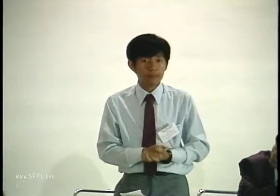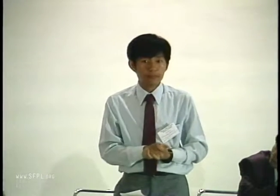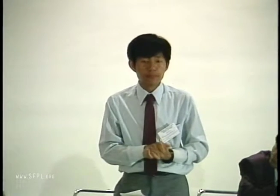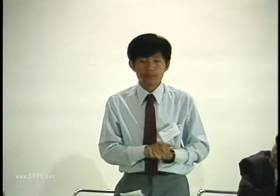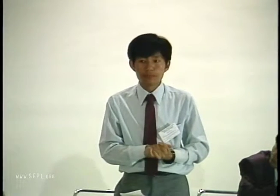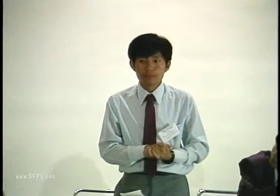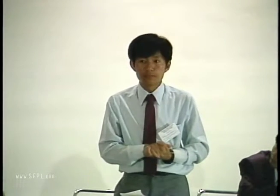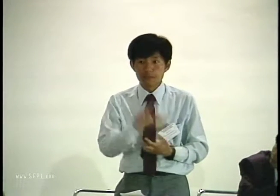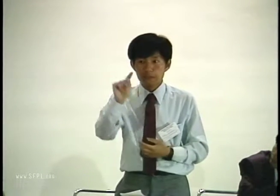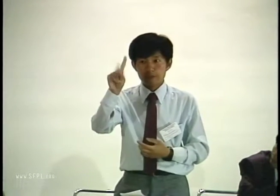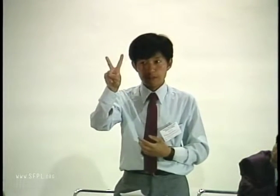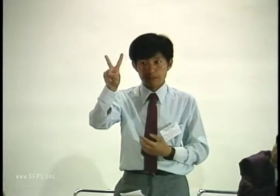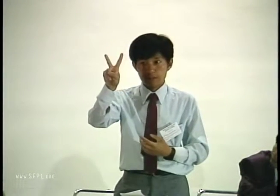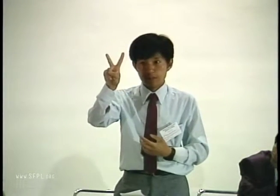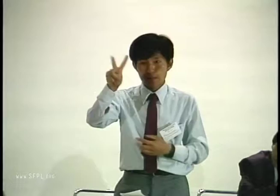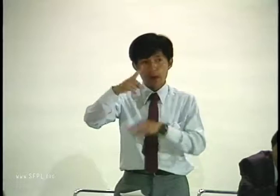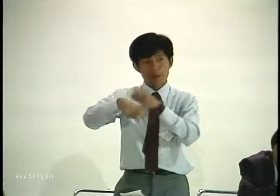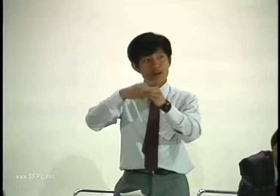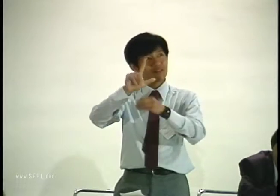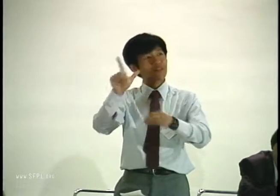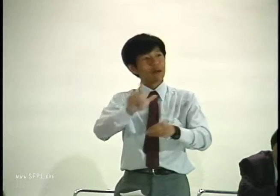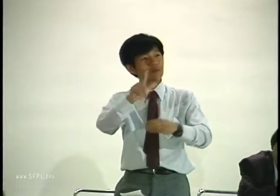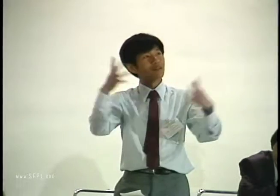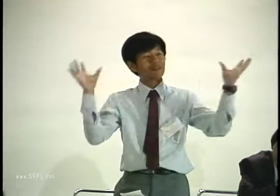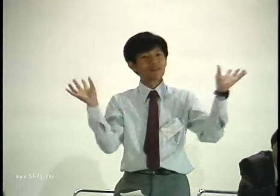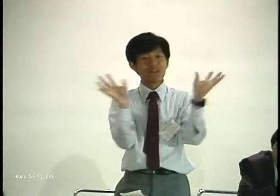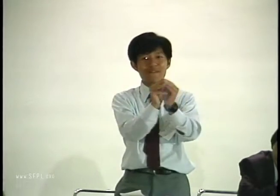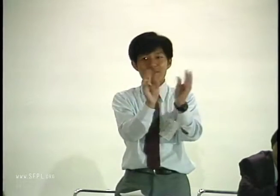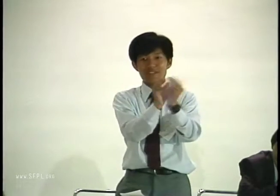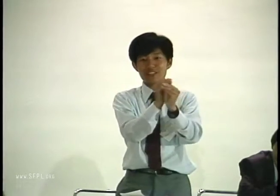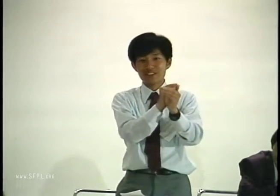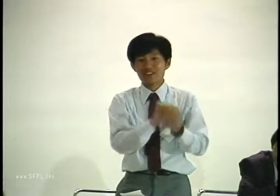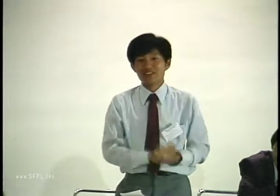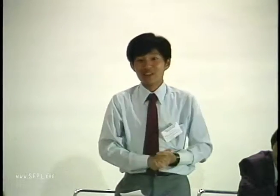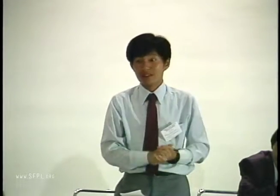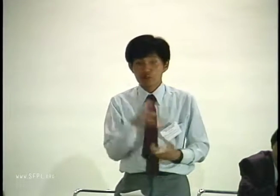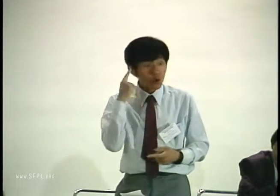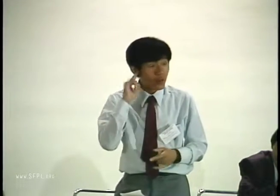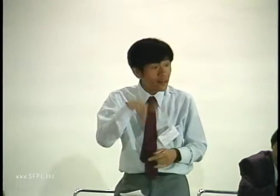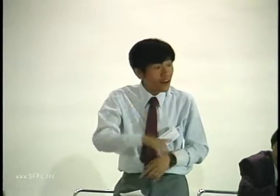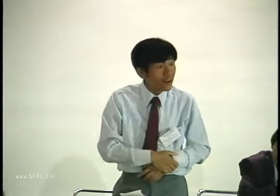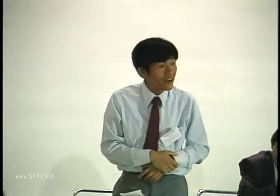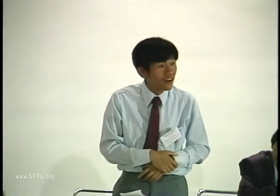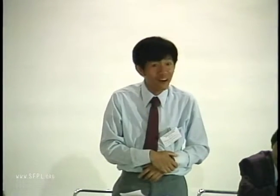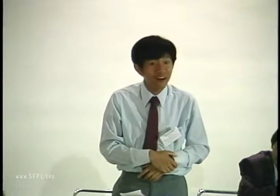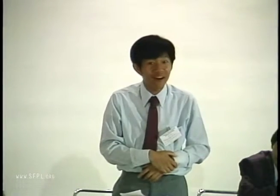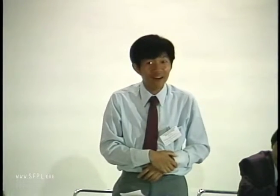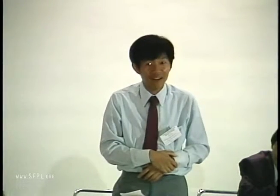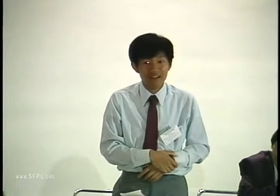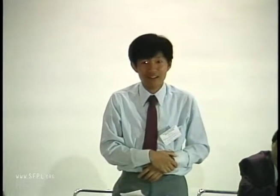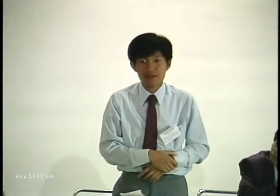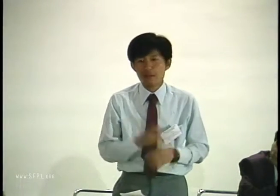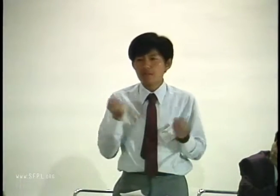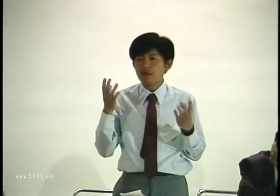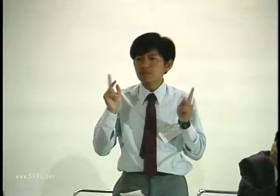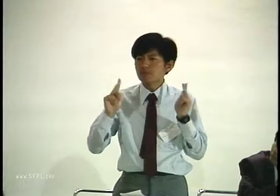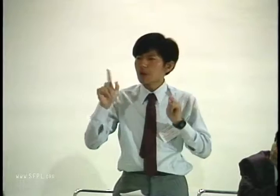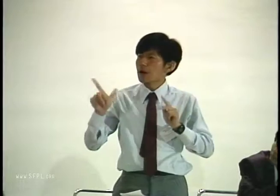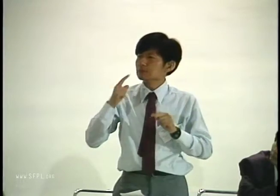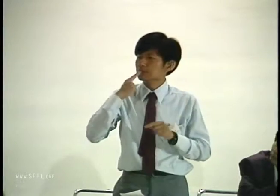Yesterday, I heard something on the TV about the library conference going on. Did you know that it was on? There